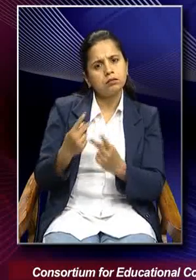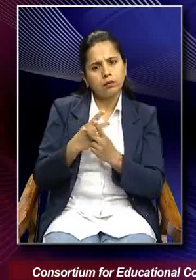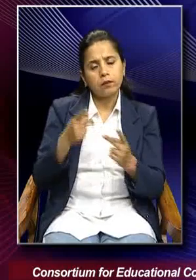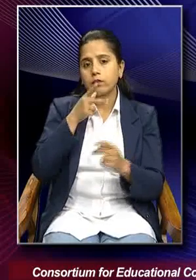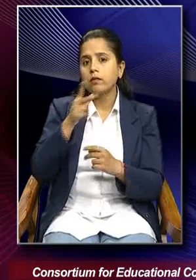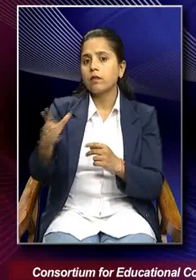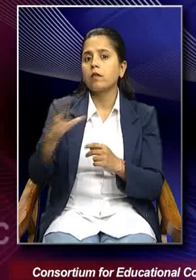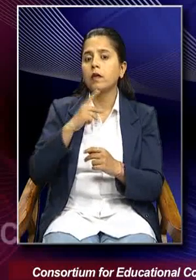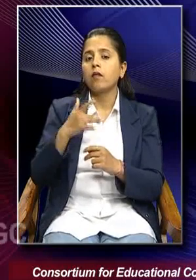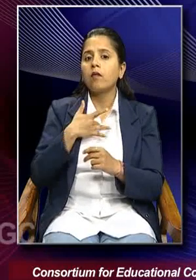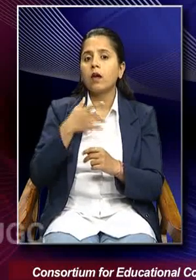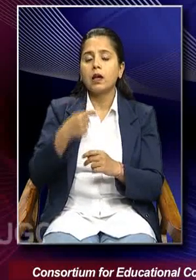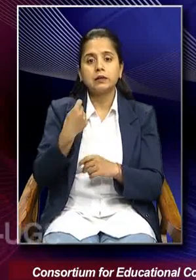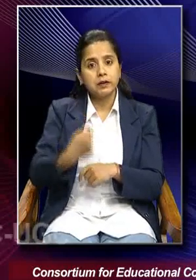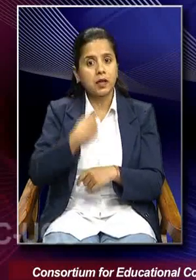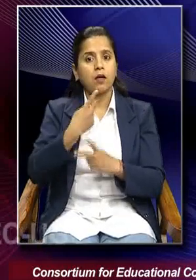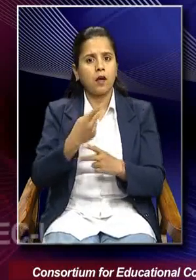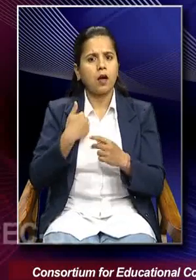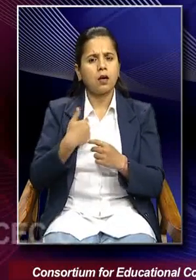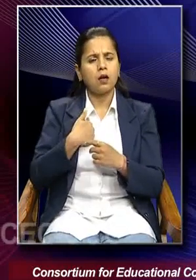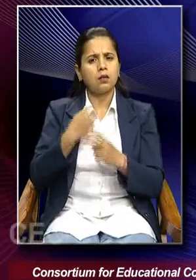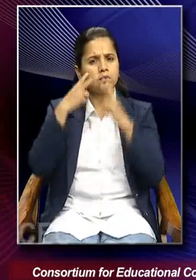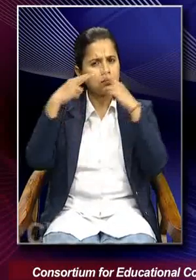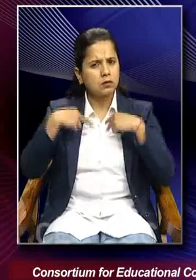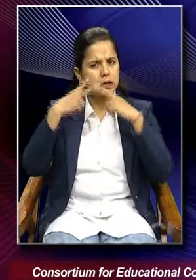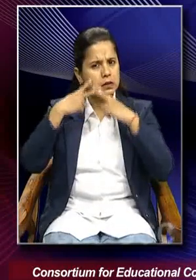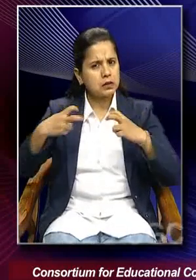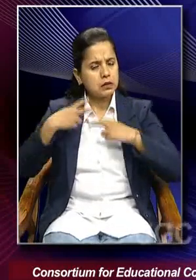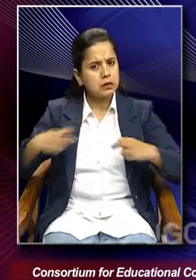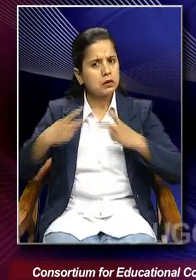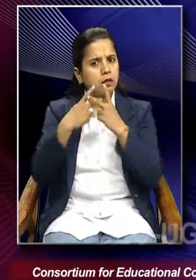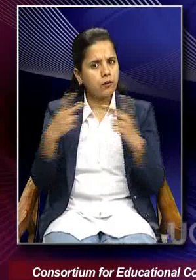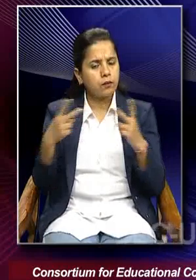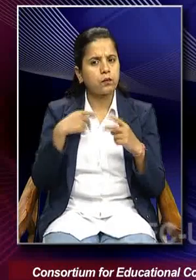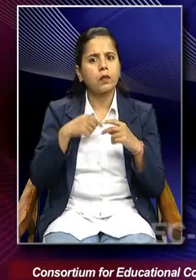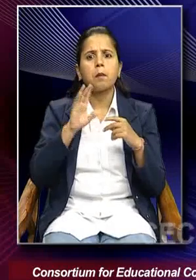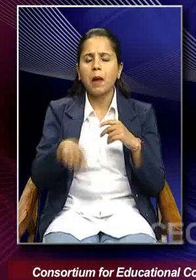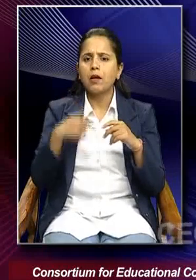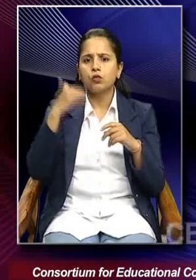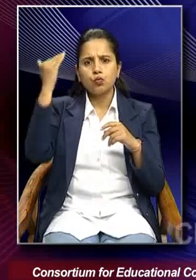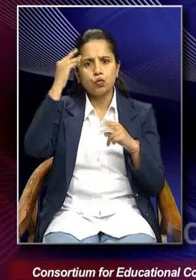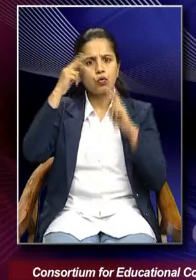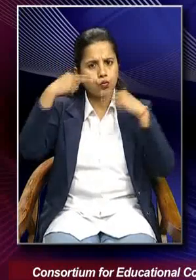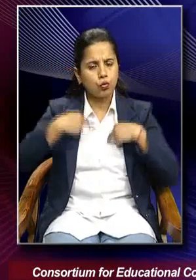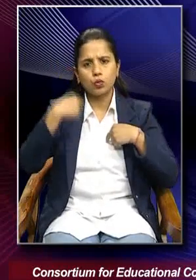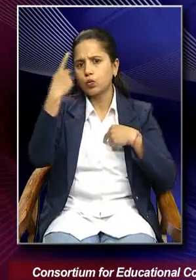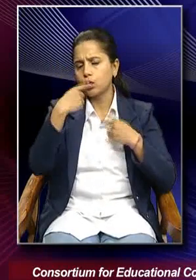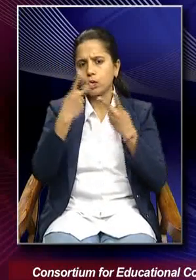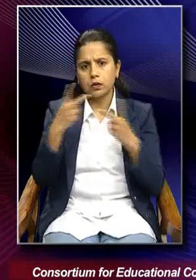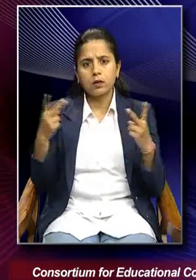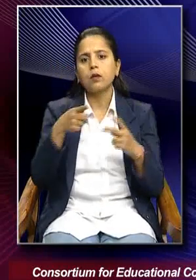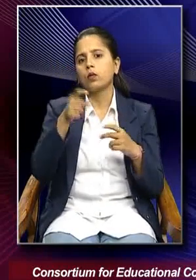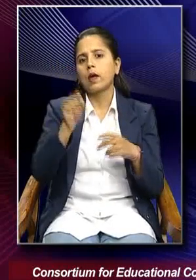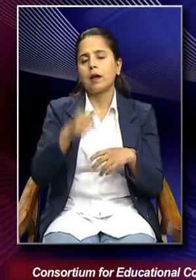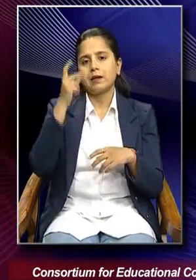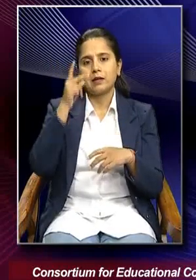tells us to be self-interrogative or be self-reflective. And that is what you can see here